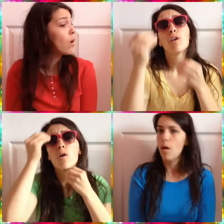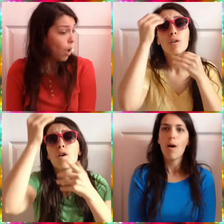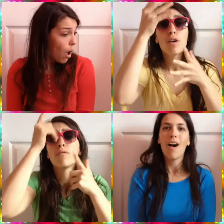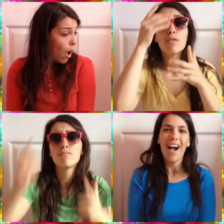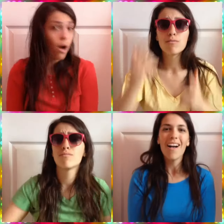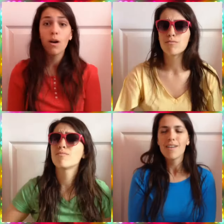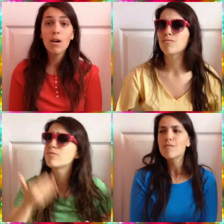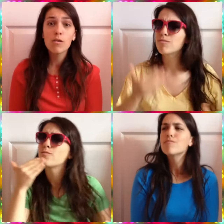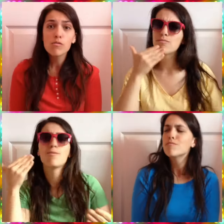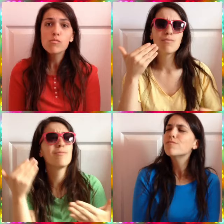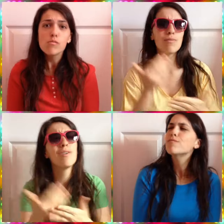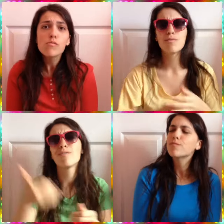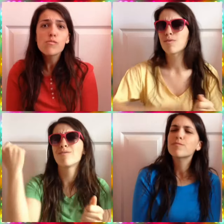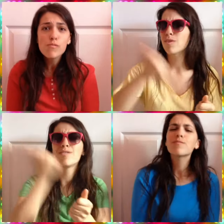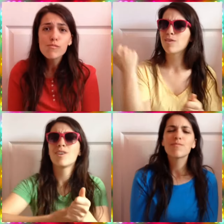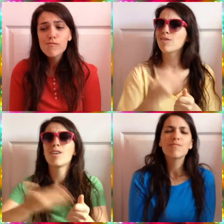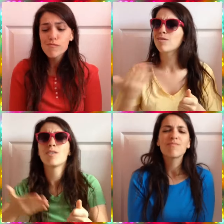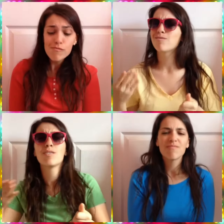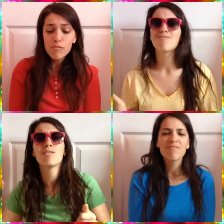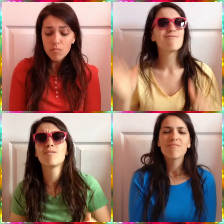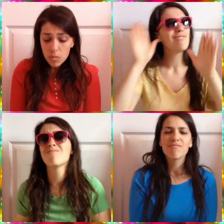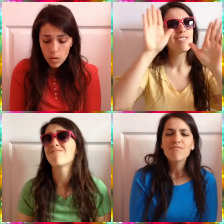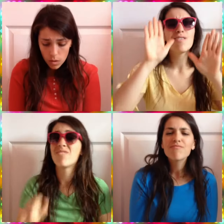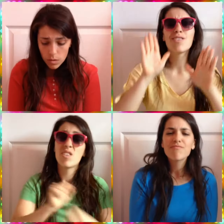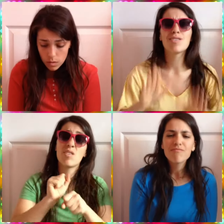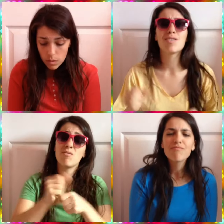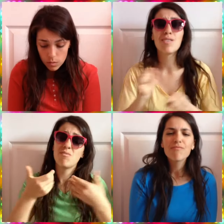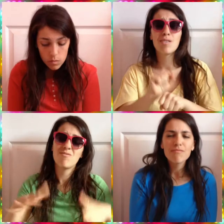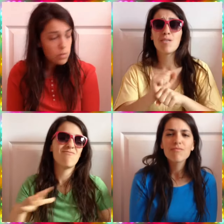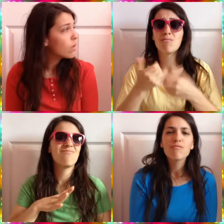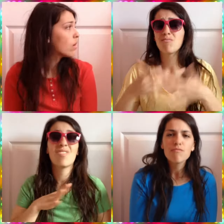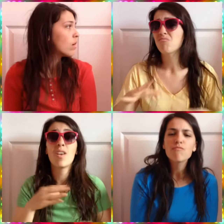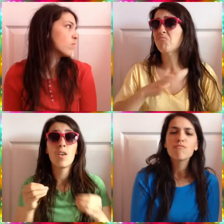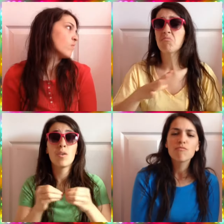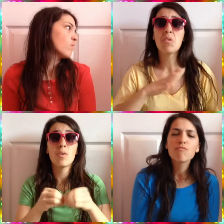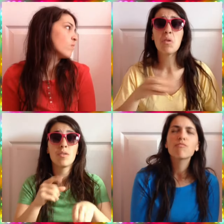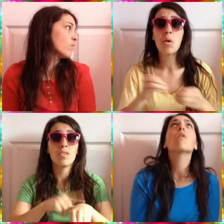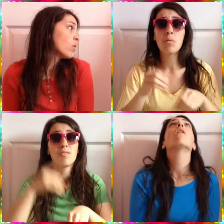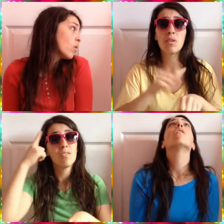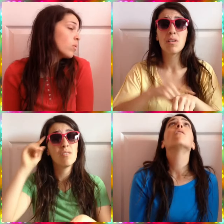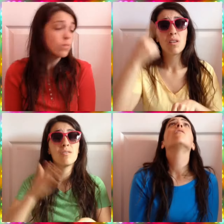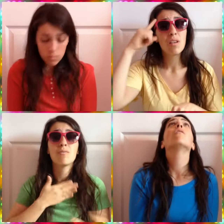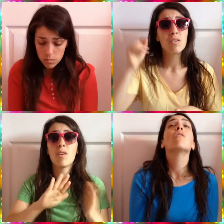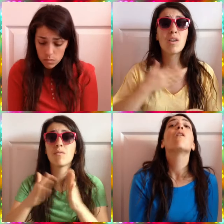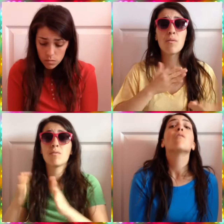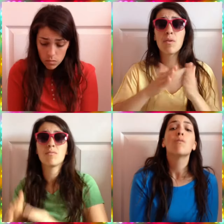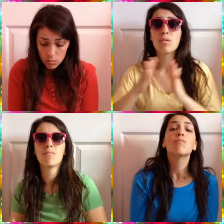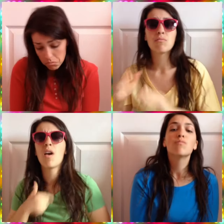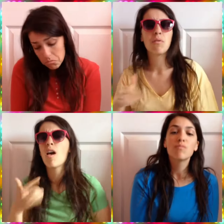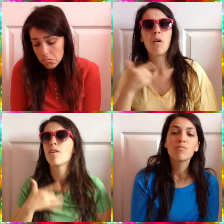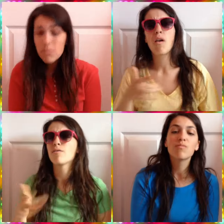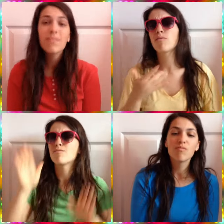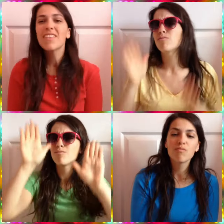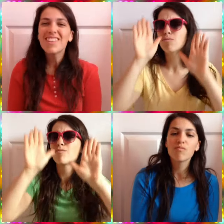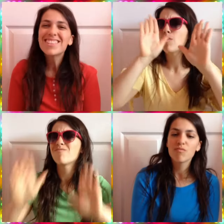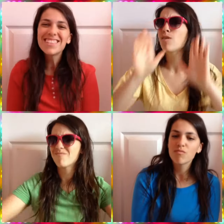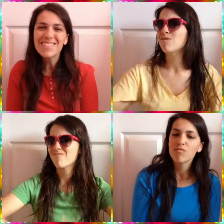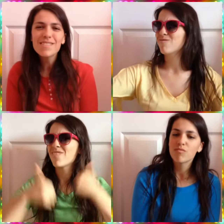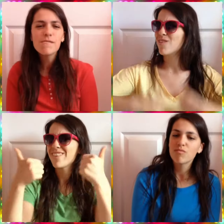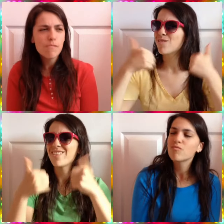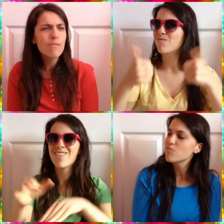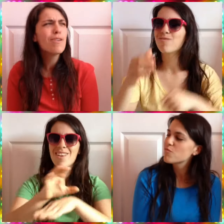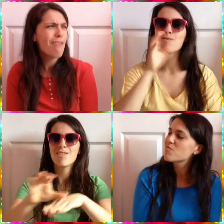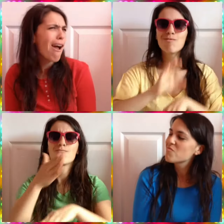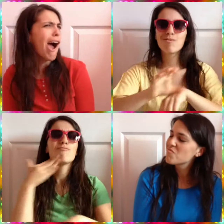the point Have your hopes and dreams, that's what's talking, life is good Cause everything drops, there's lots of jobs, it's new opportunity More free time from a host of the community Feel the